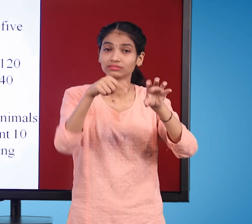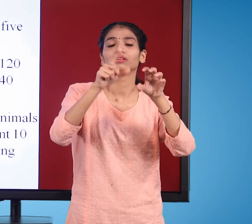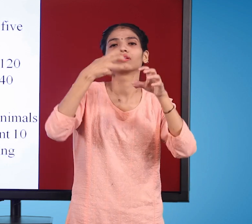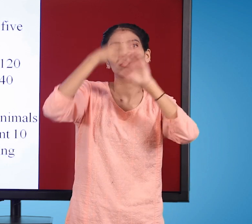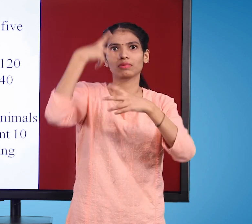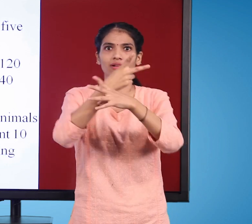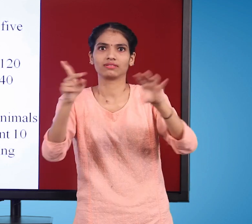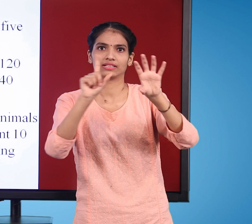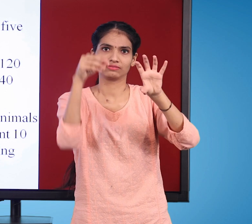questions.